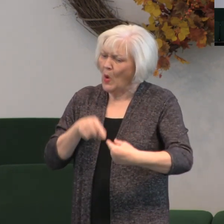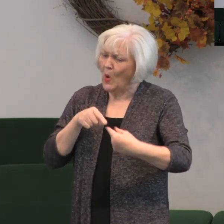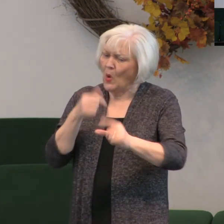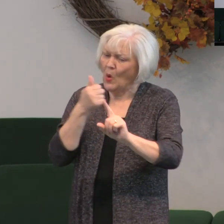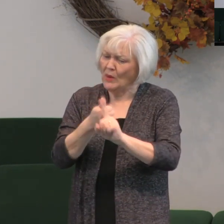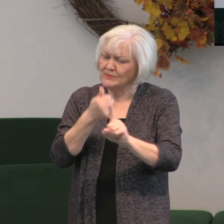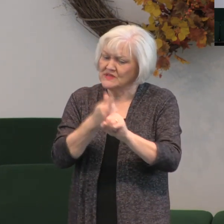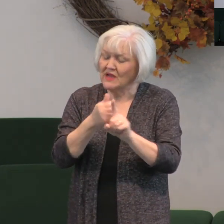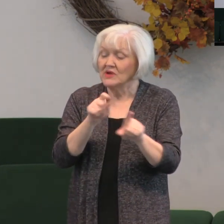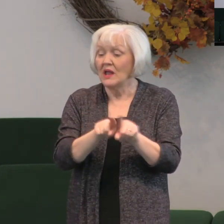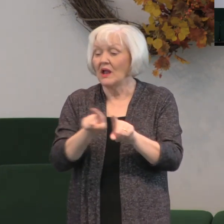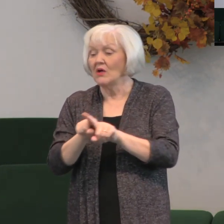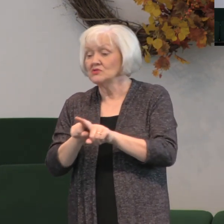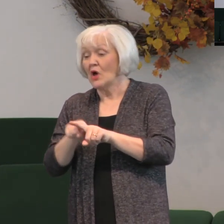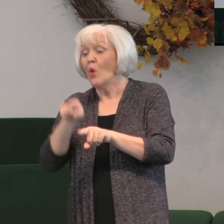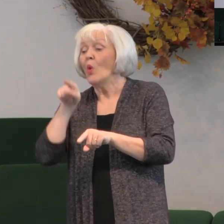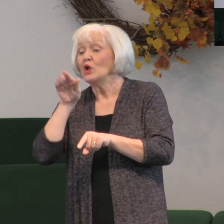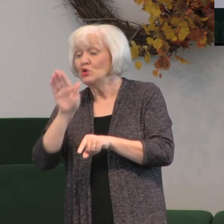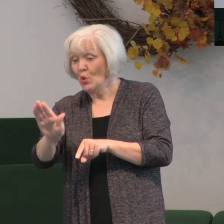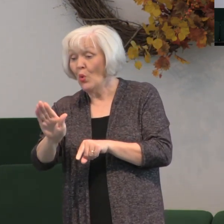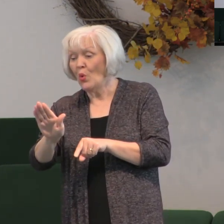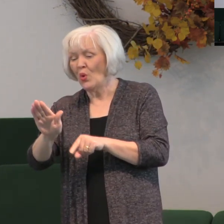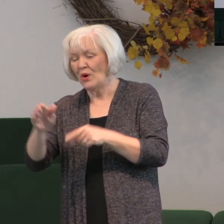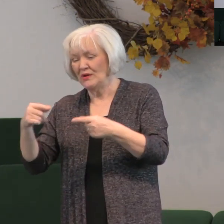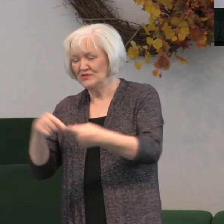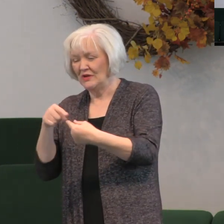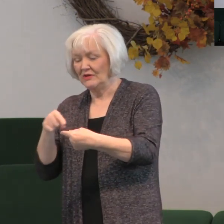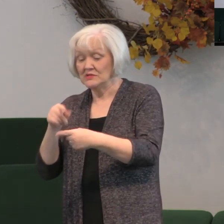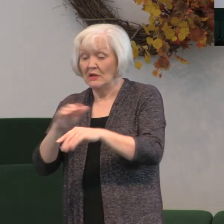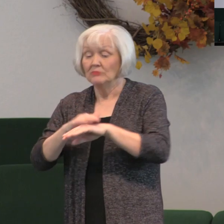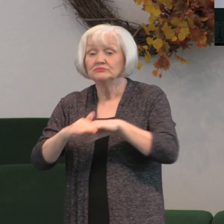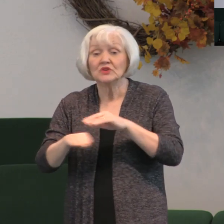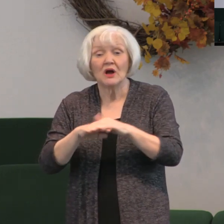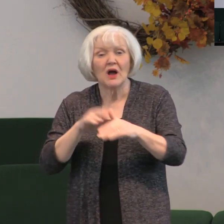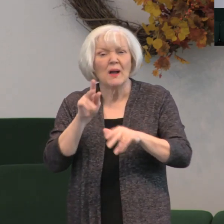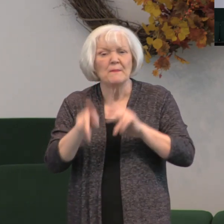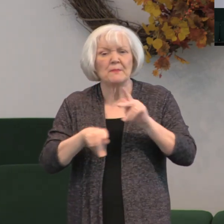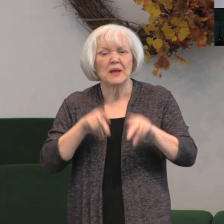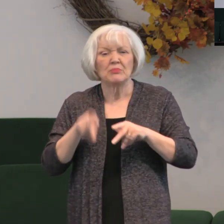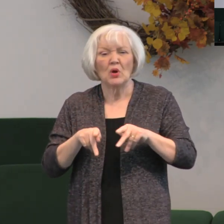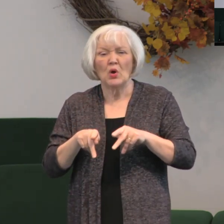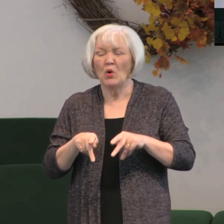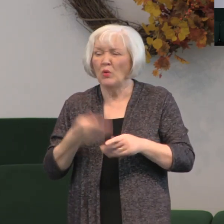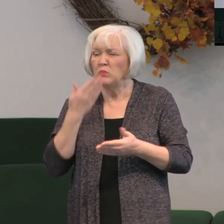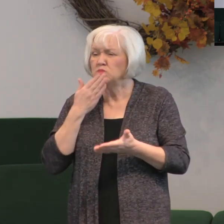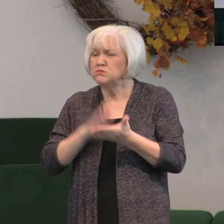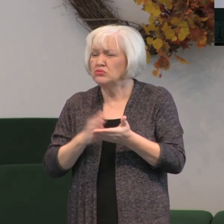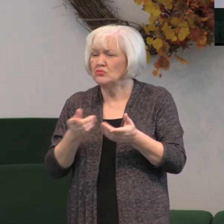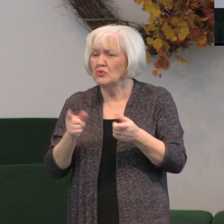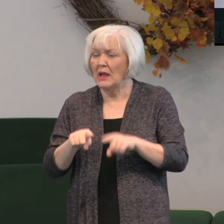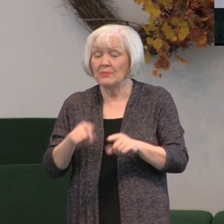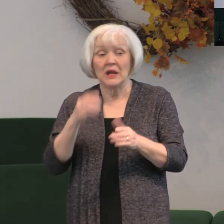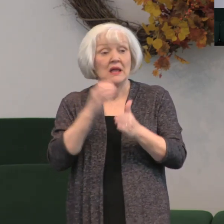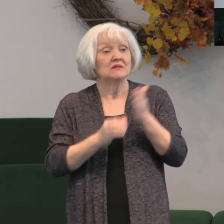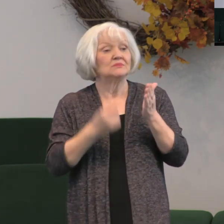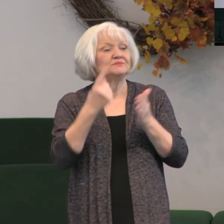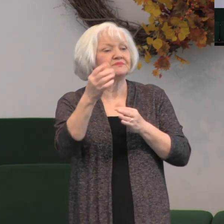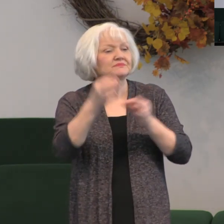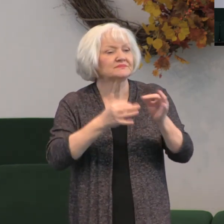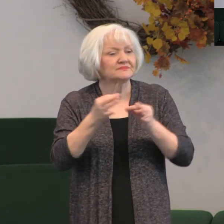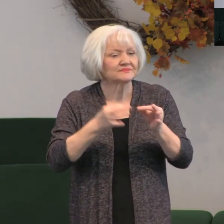their struggles as well. He comforts people who have been afflicted if you read chapter 1. It talks about